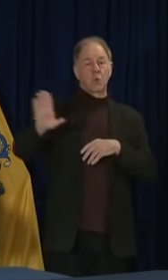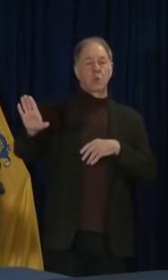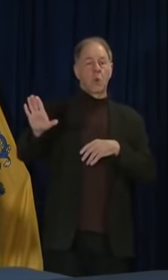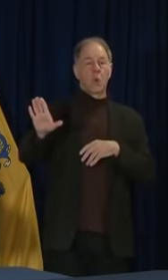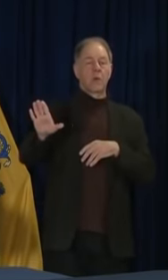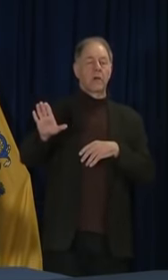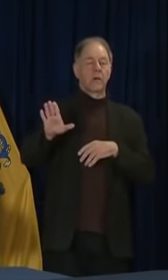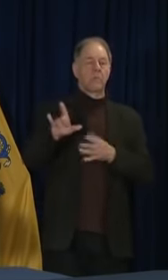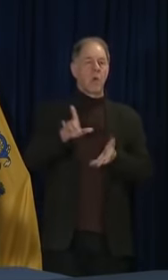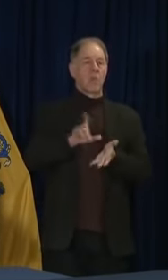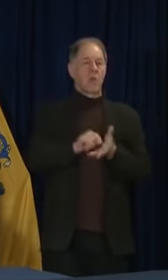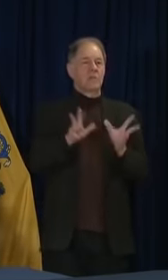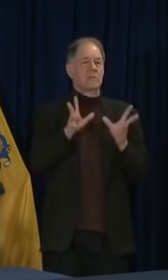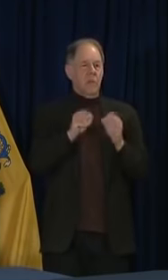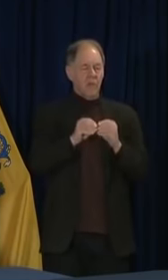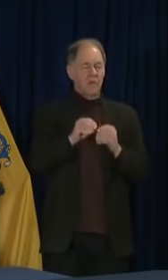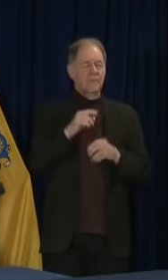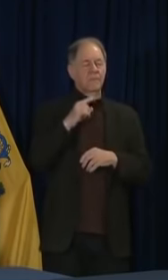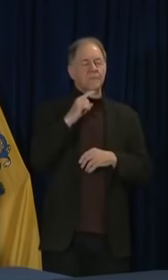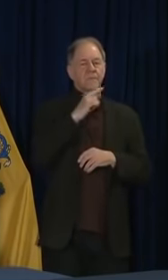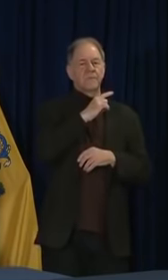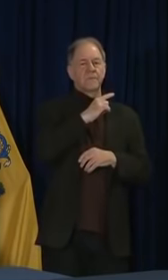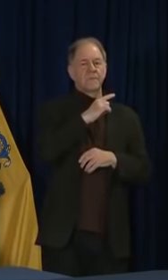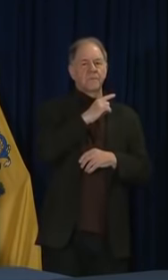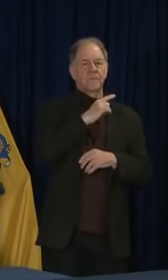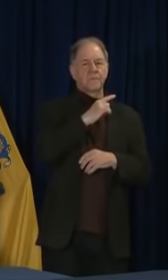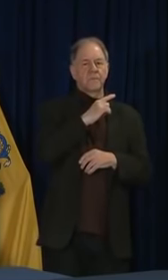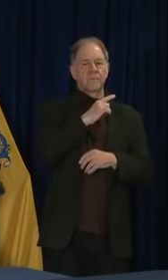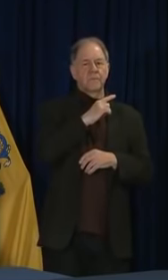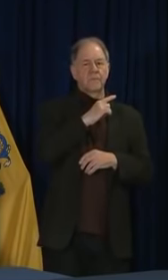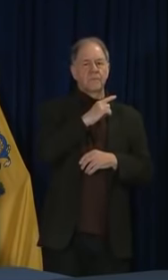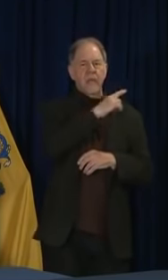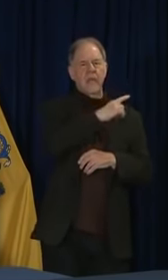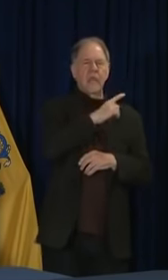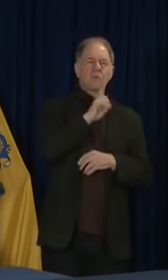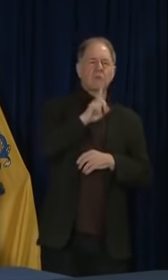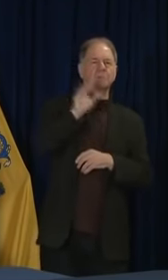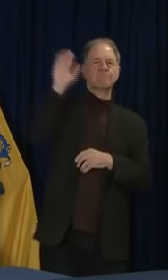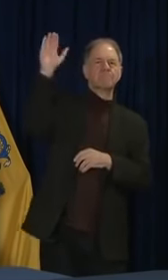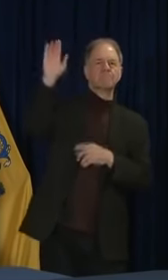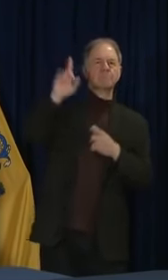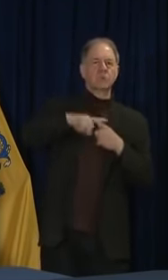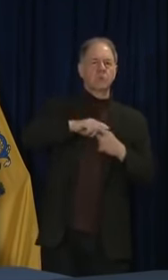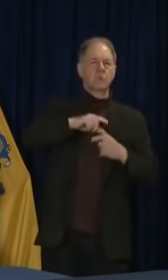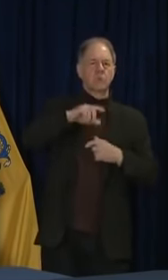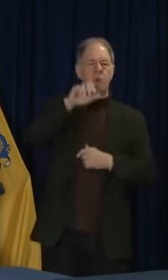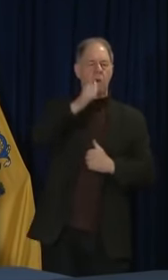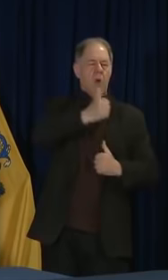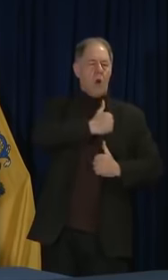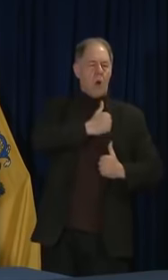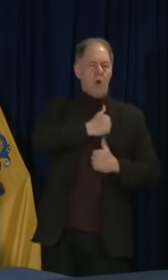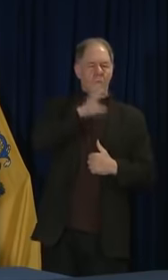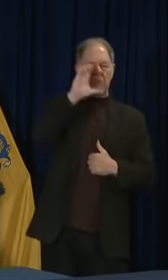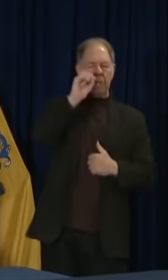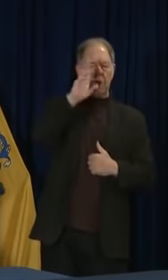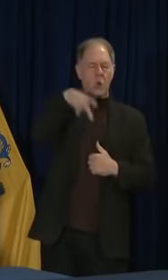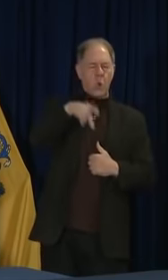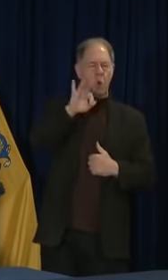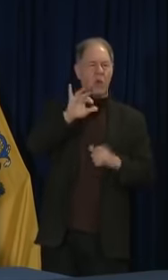conference to urge the federal government or the Army Corps of Engineers